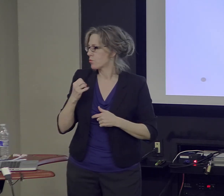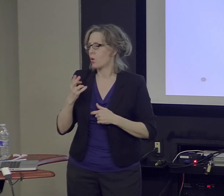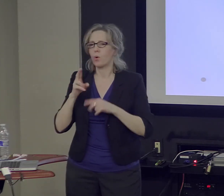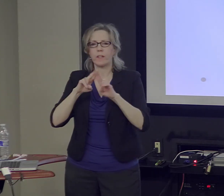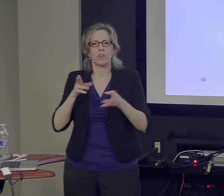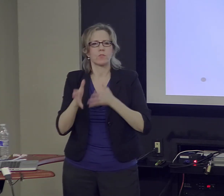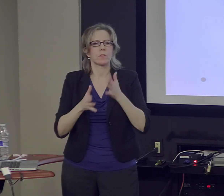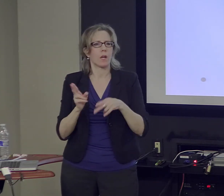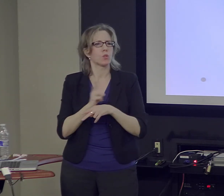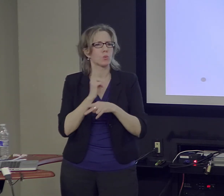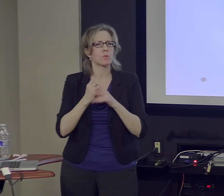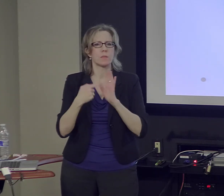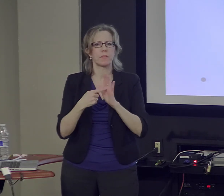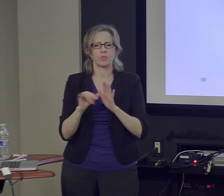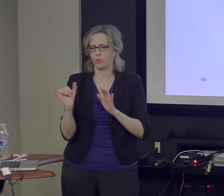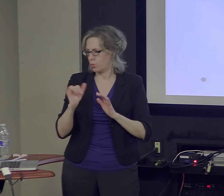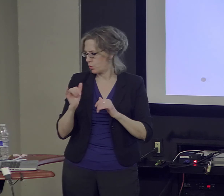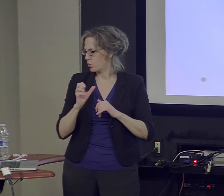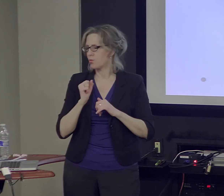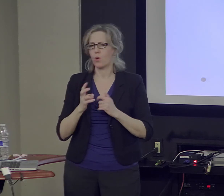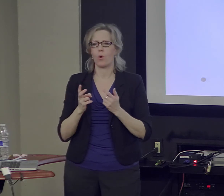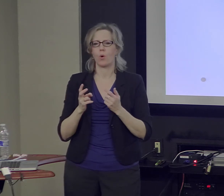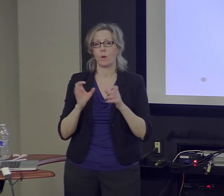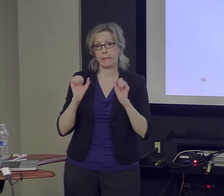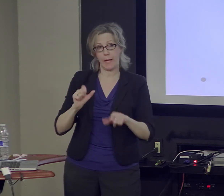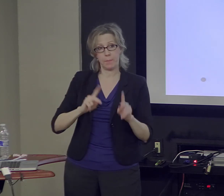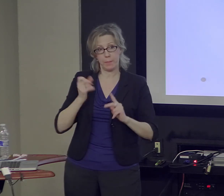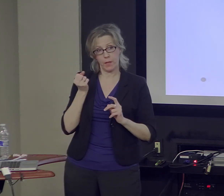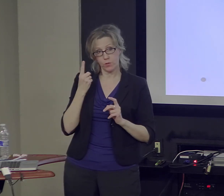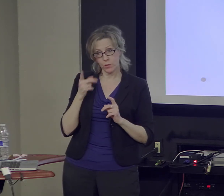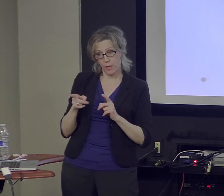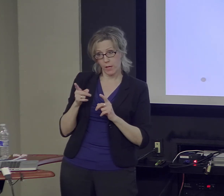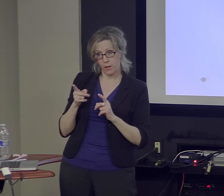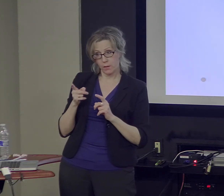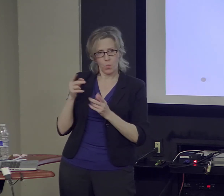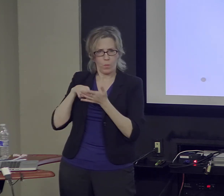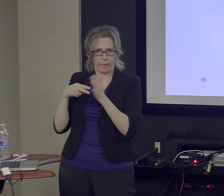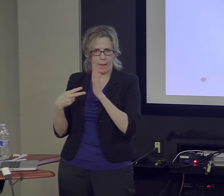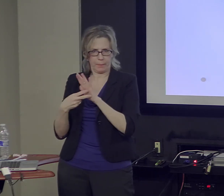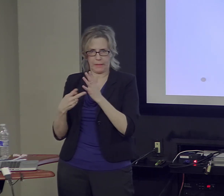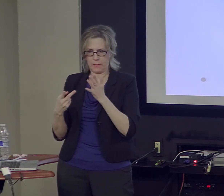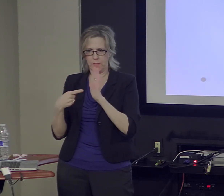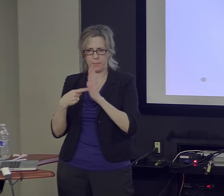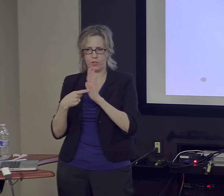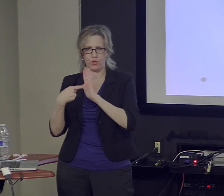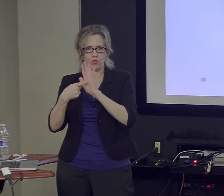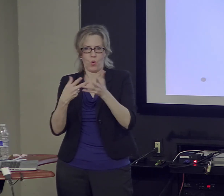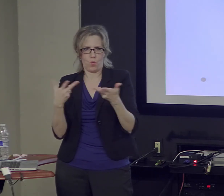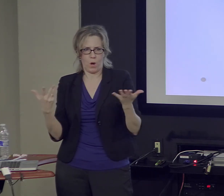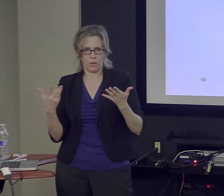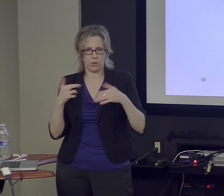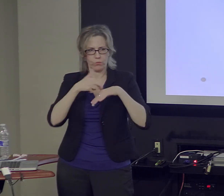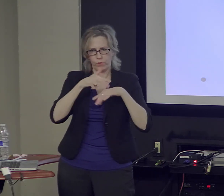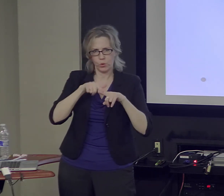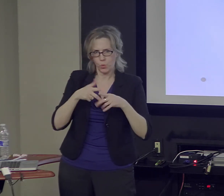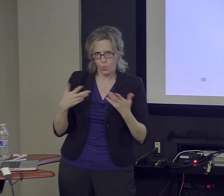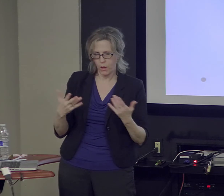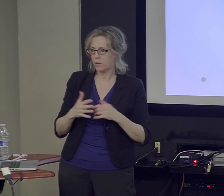throughout many different natural sign language, native sign languages to specific countries, and also in international sign